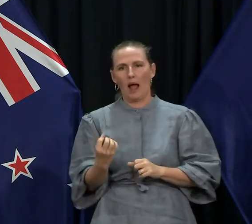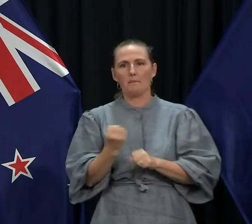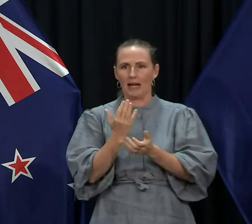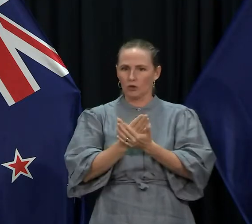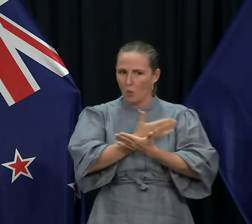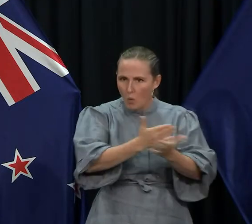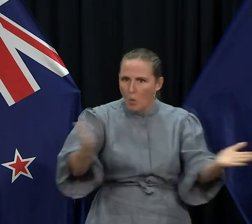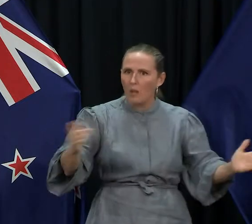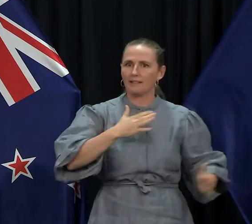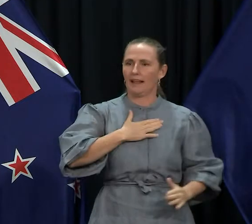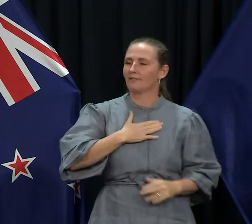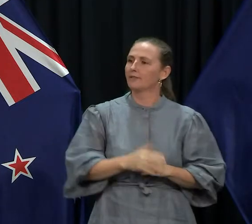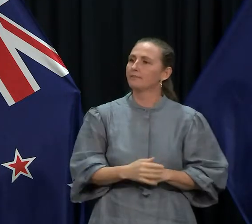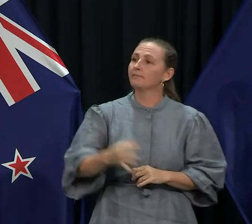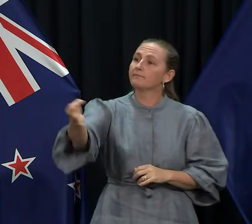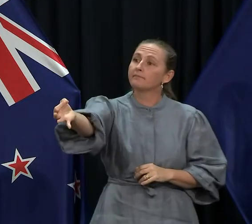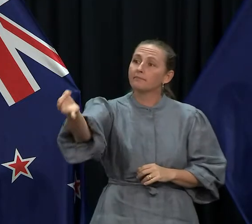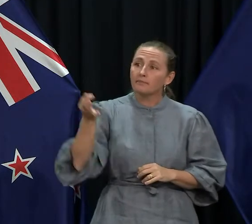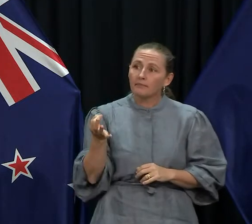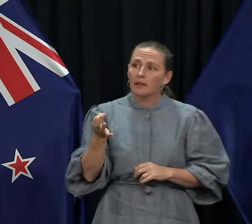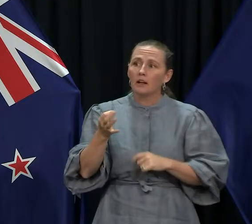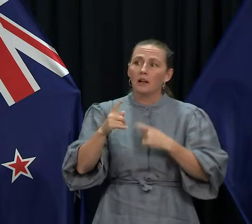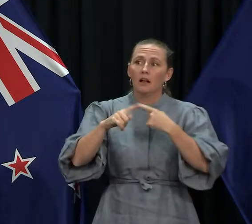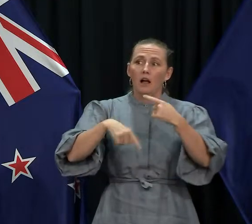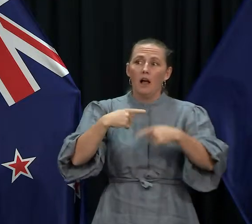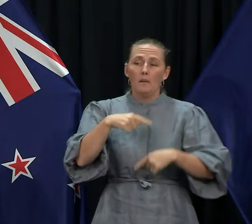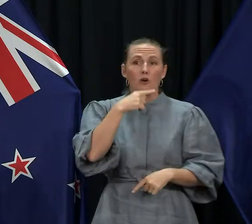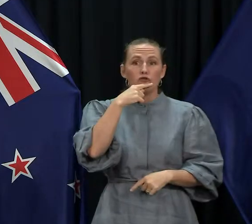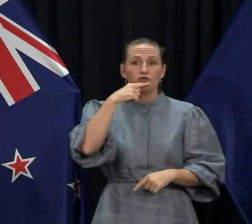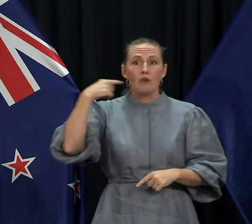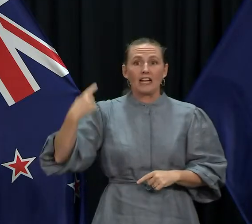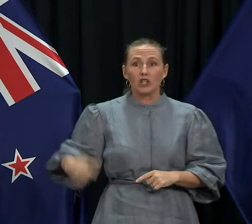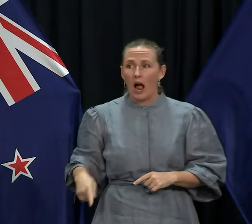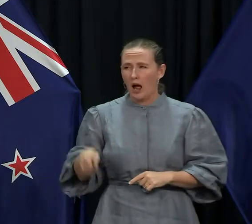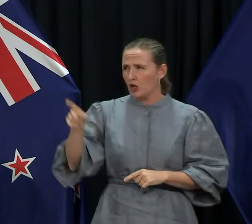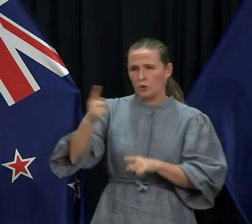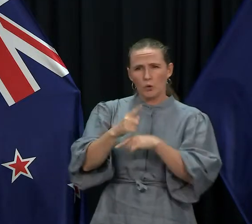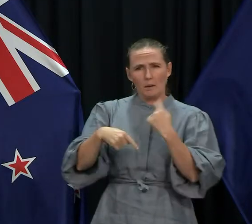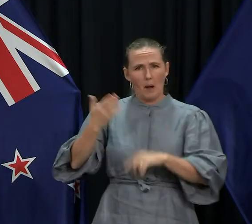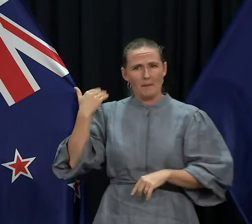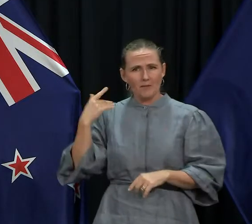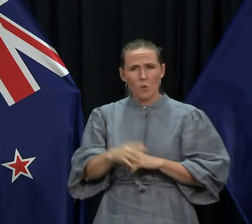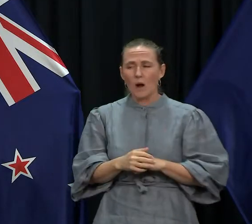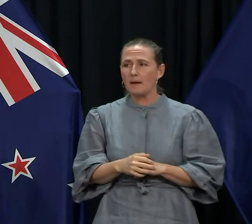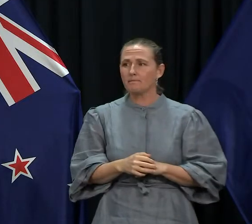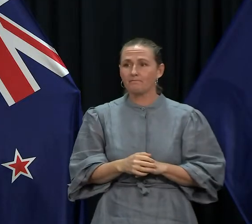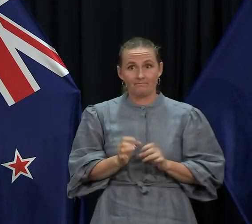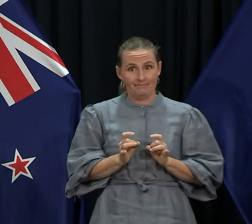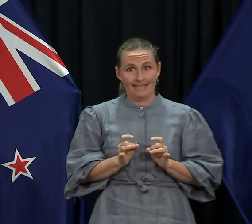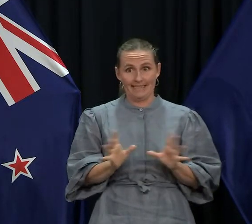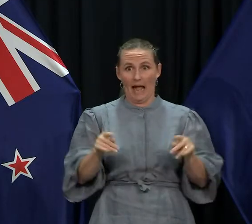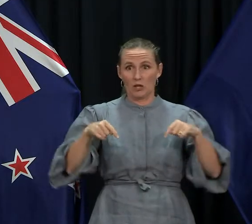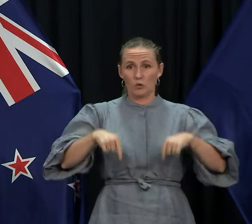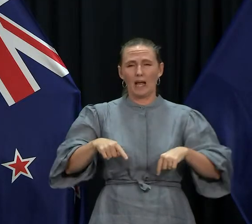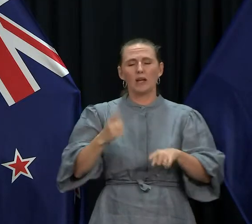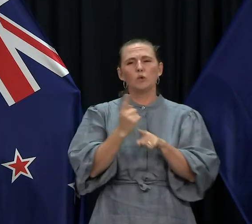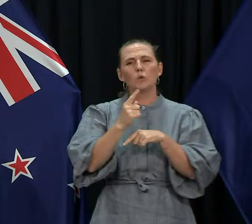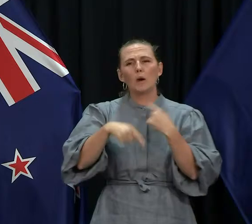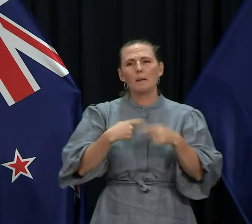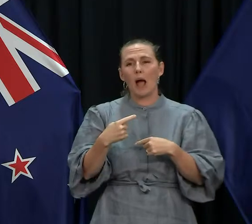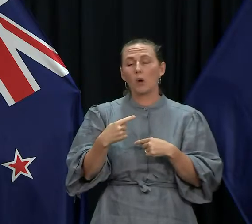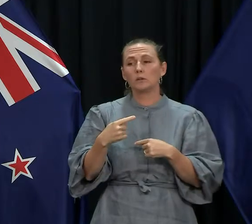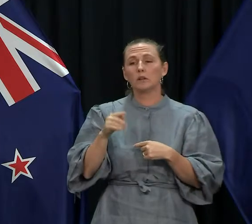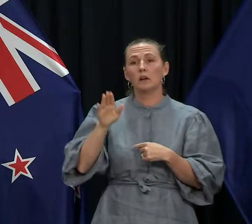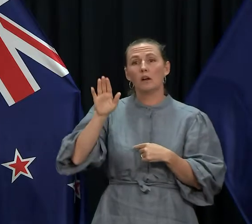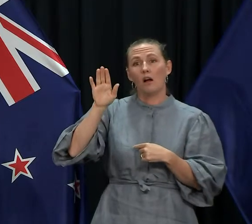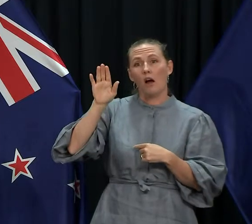the the Russian invasion, you were talking about that at the outset of the press conference. You made references to war crimes from